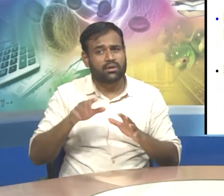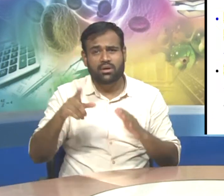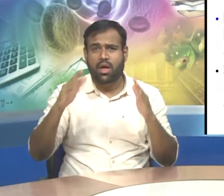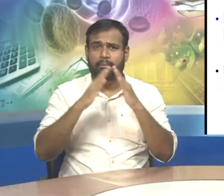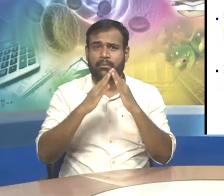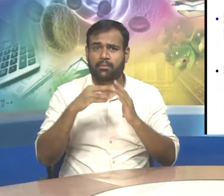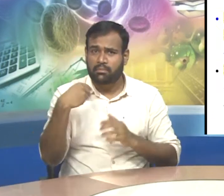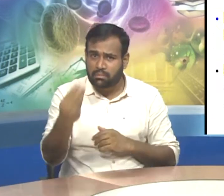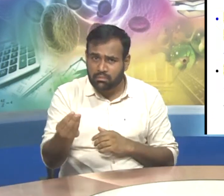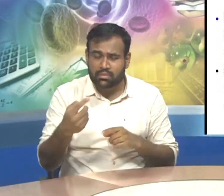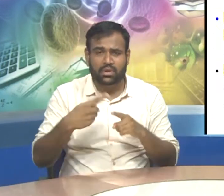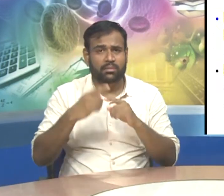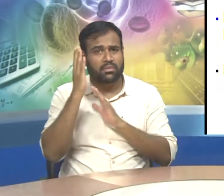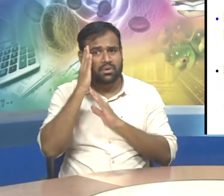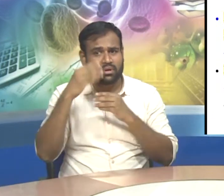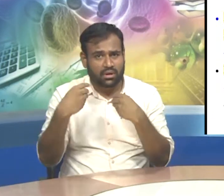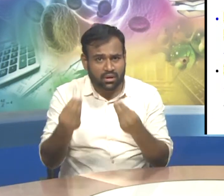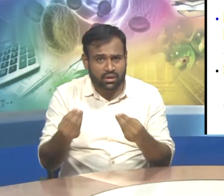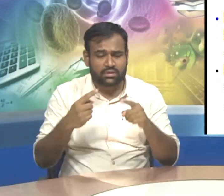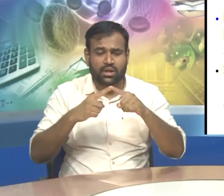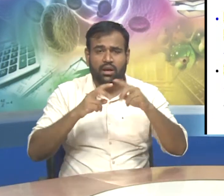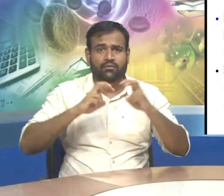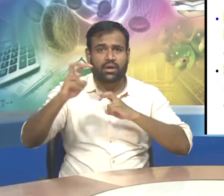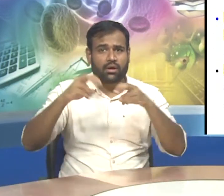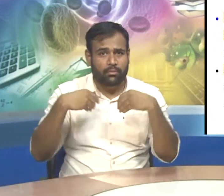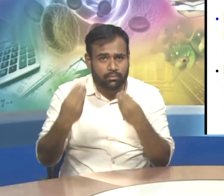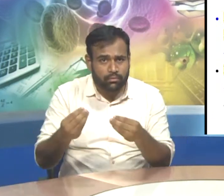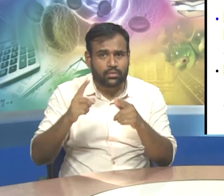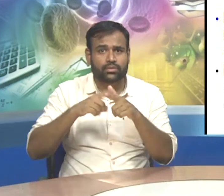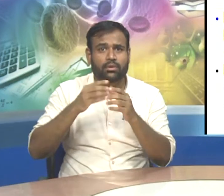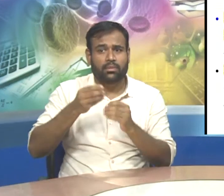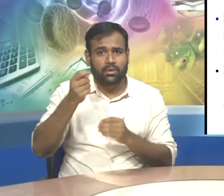to that of members of the parliament.